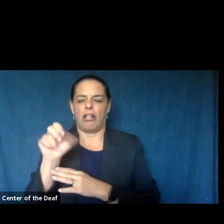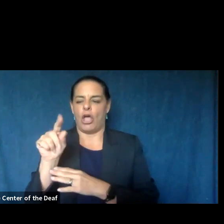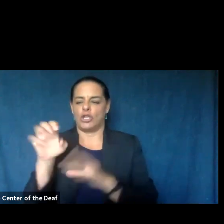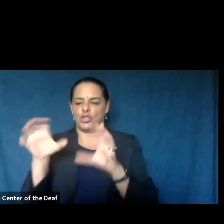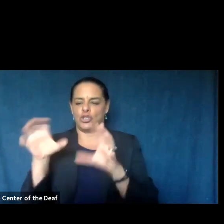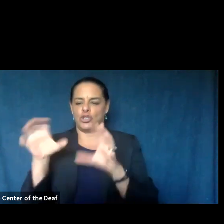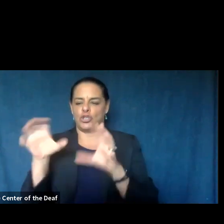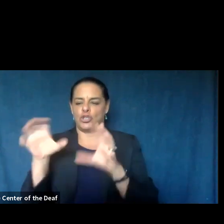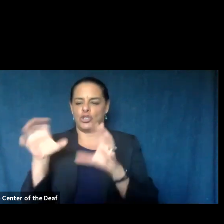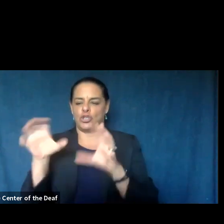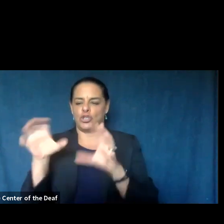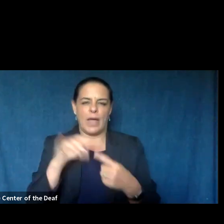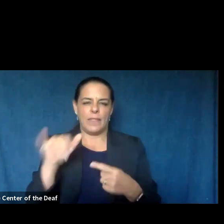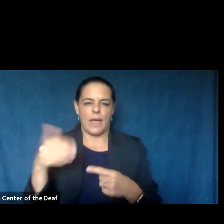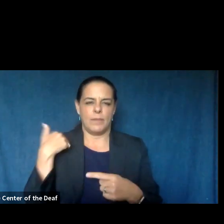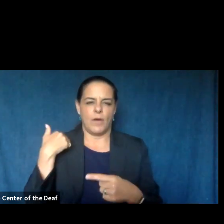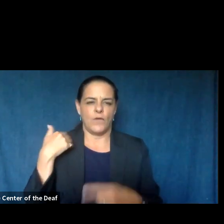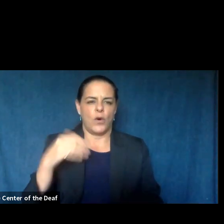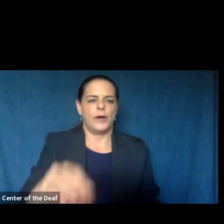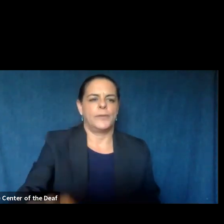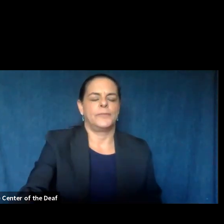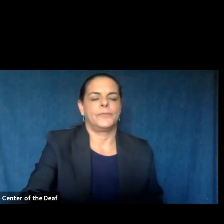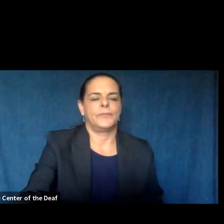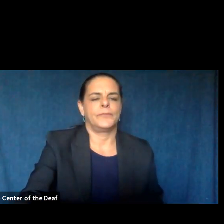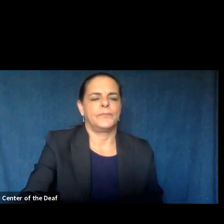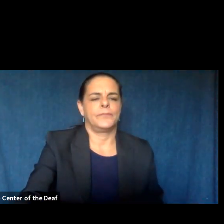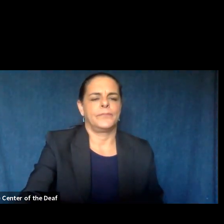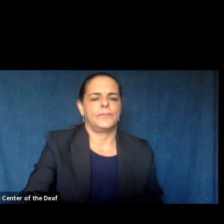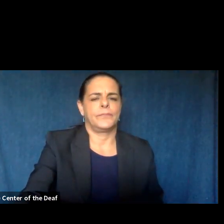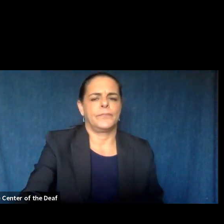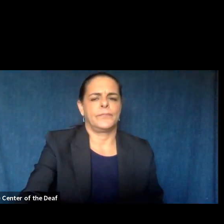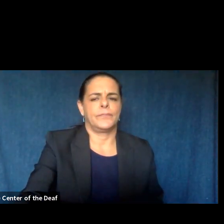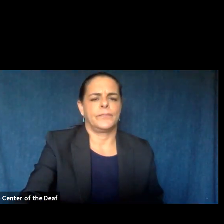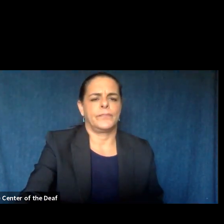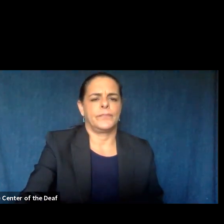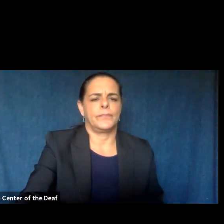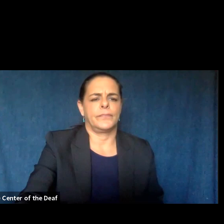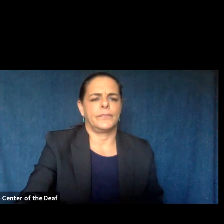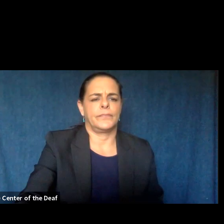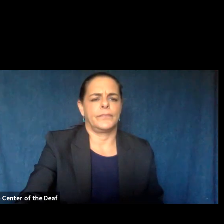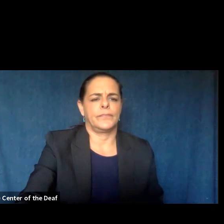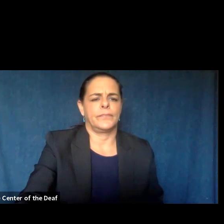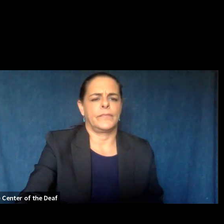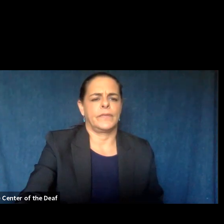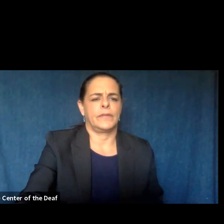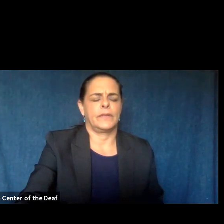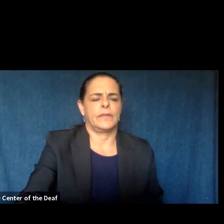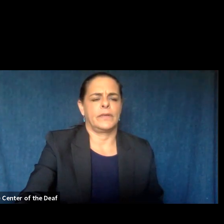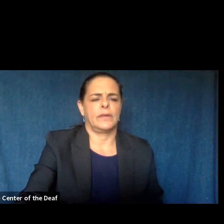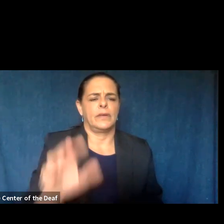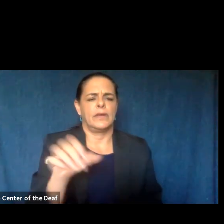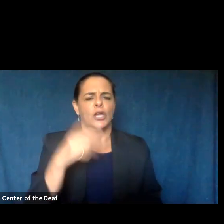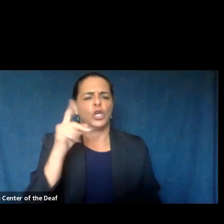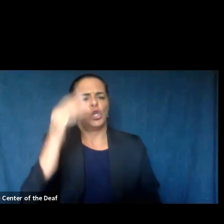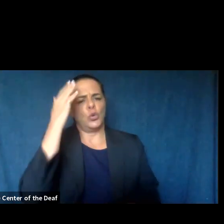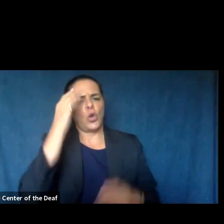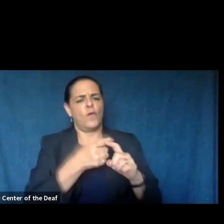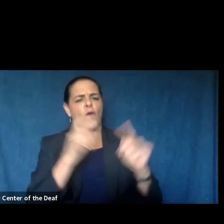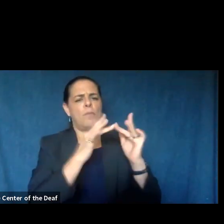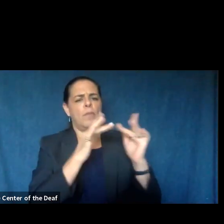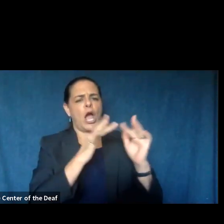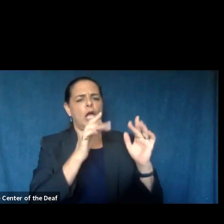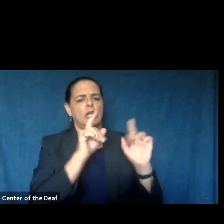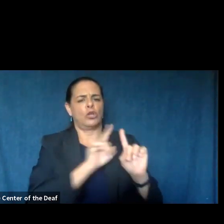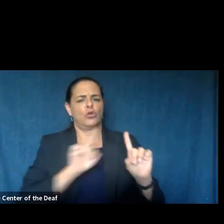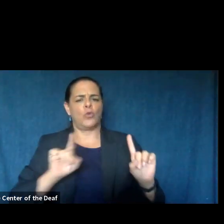before. David's follow-up question is, and Jerry touched on it here, but if there's anything else you want to say, he asked, do you know from contact tracing what places